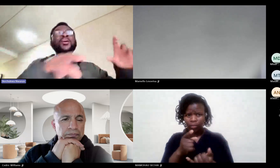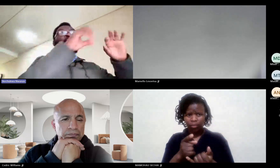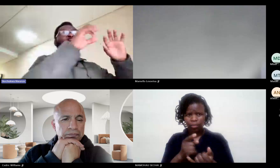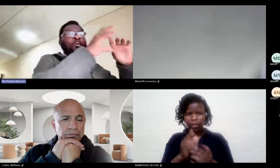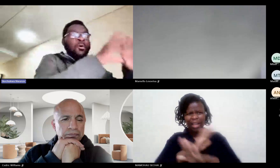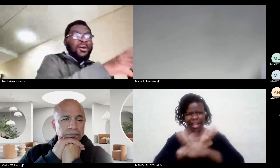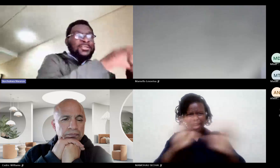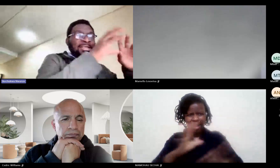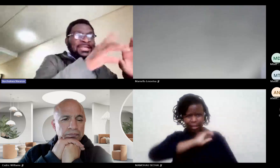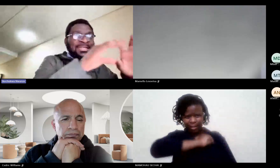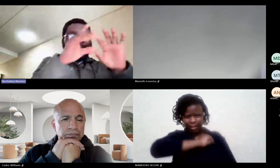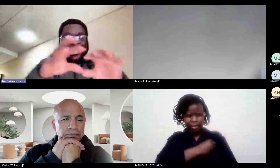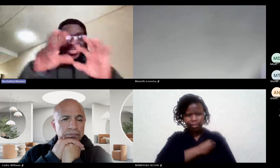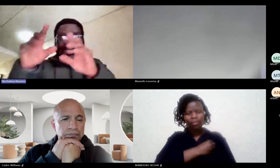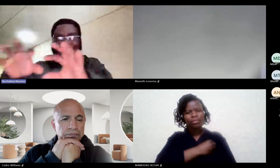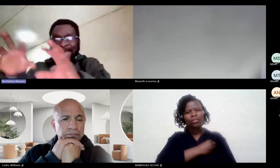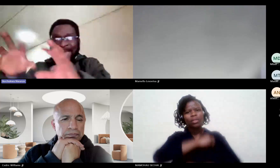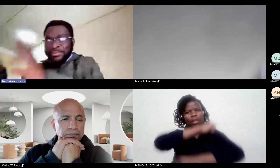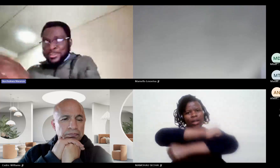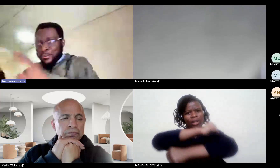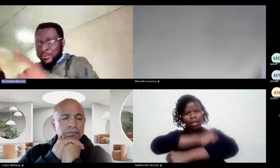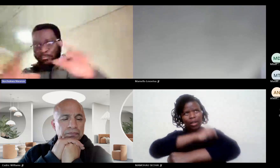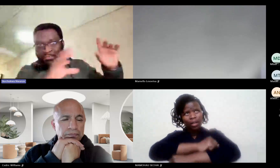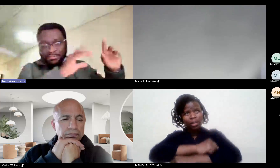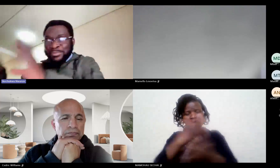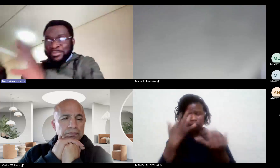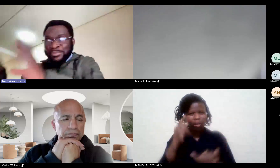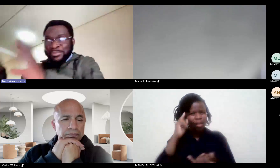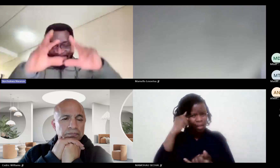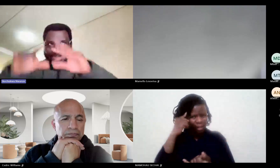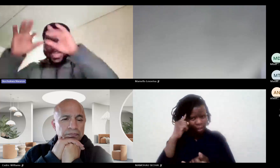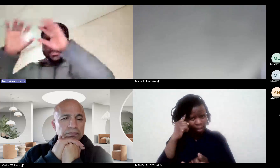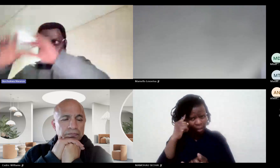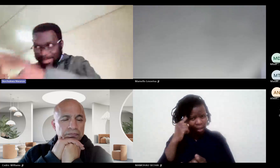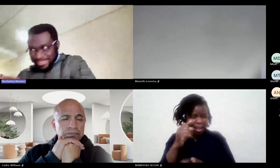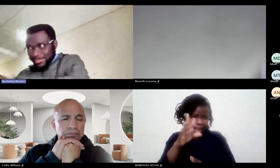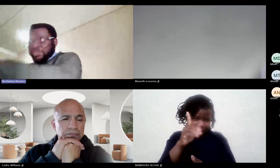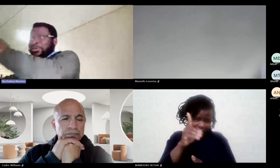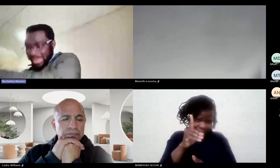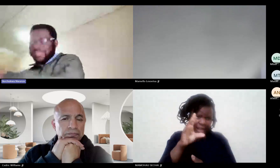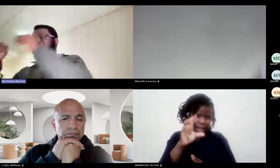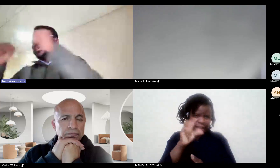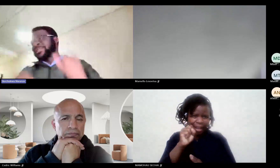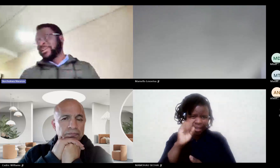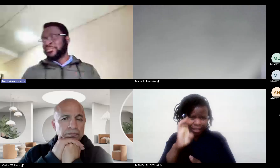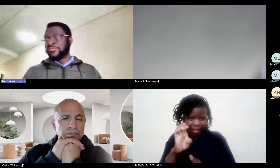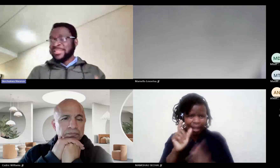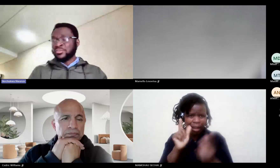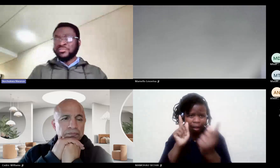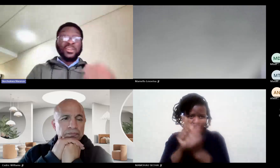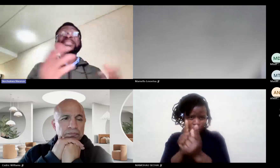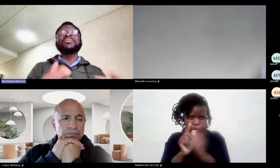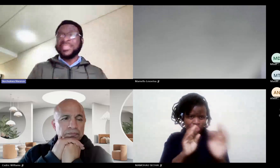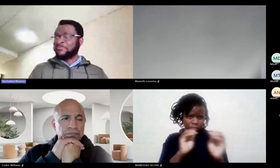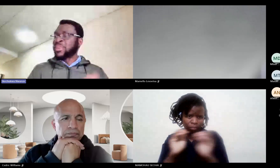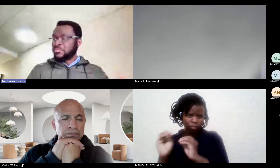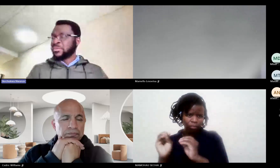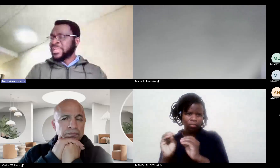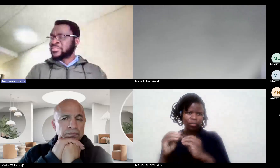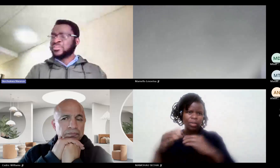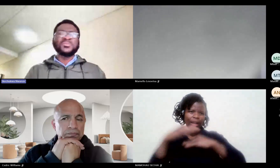about that, what is DSC's approach to moving from that access, full participation, achievement? You've not